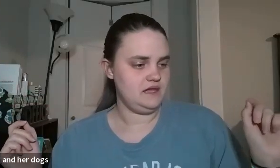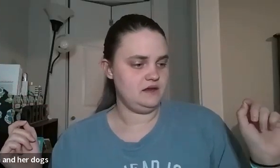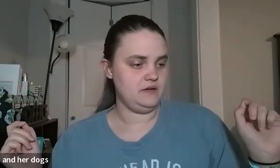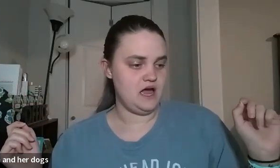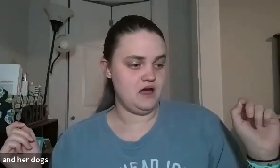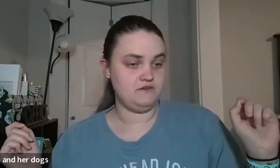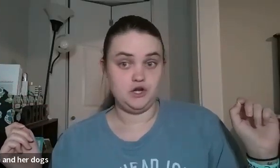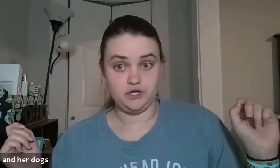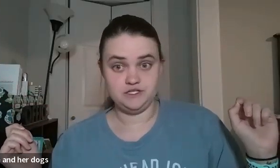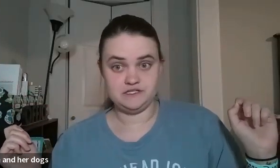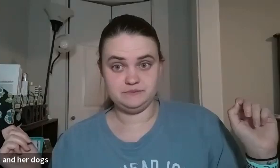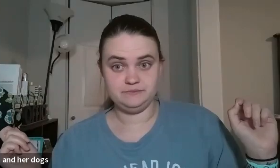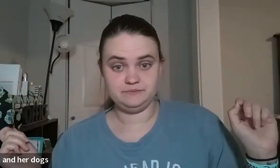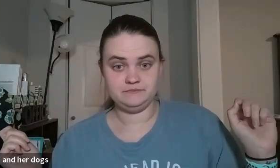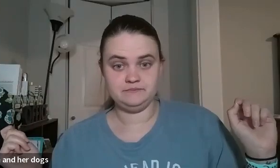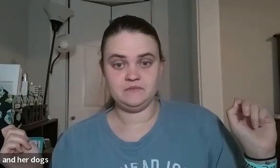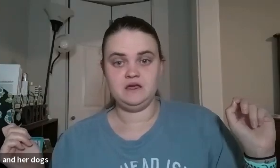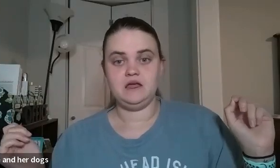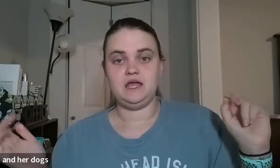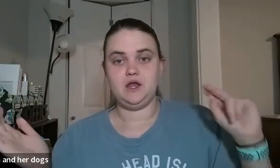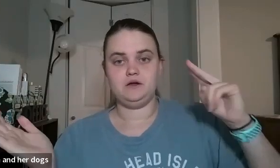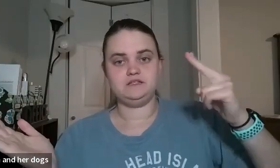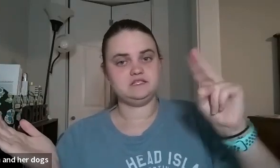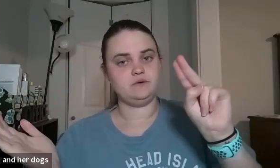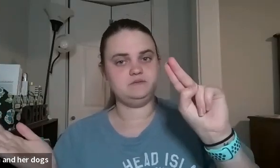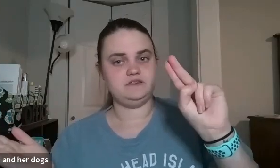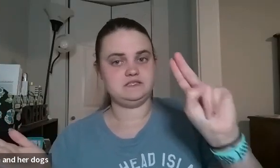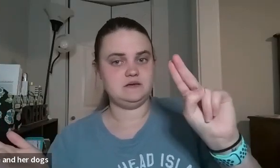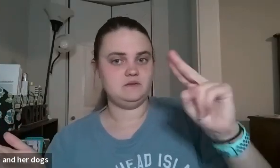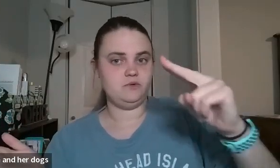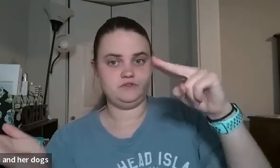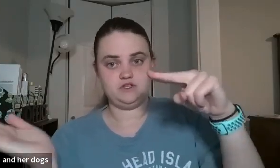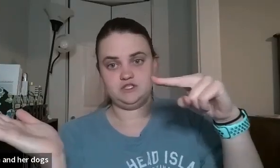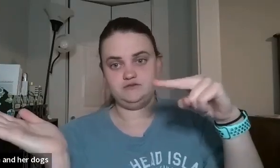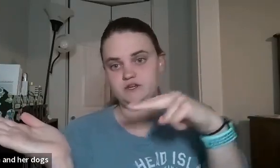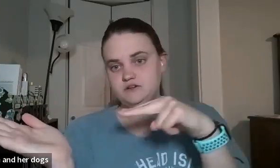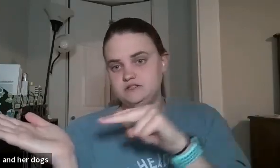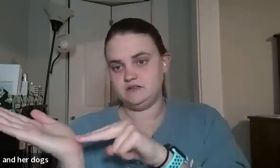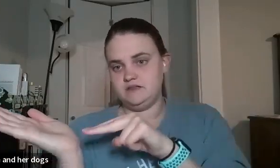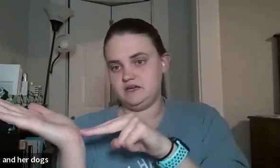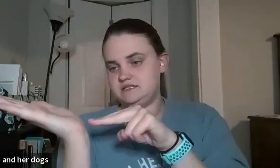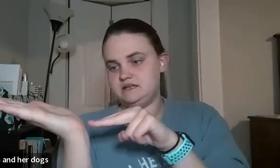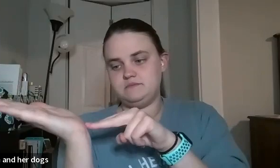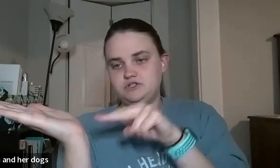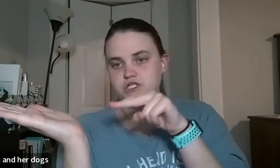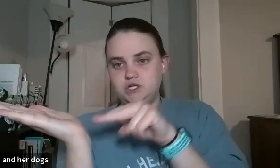Then we have nurse. And nurse is going to be the same thing, but with the two fingers and that exact same motion.